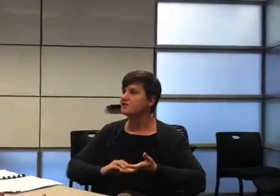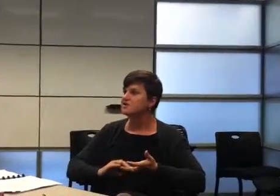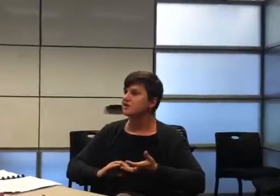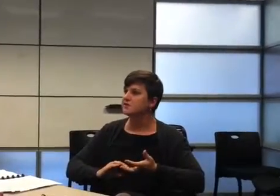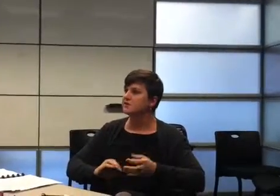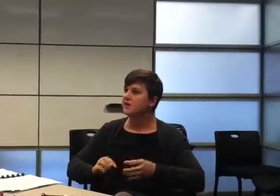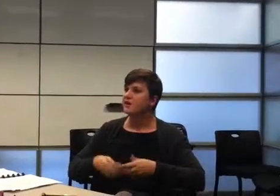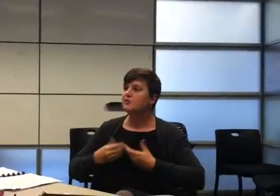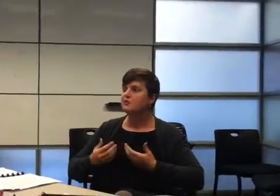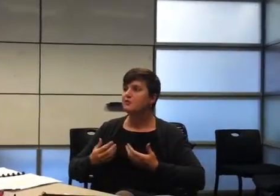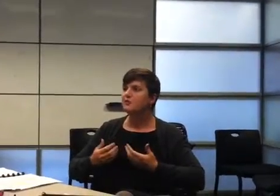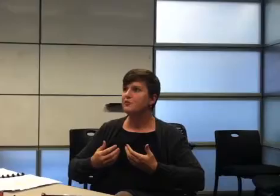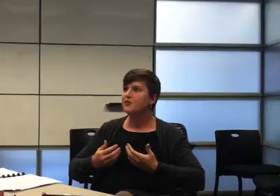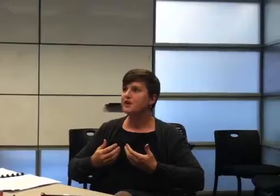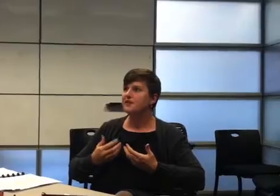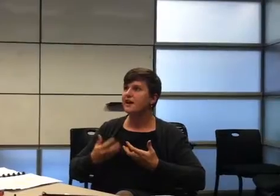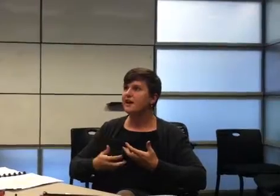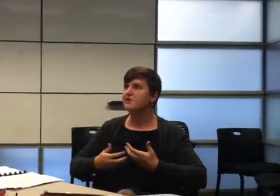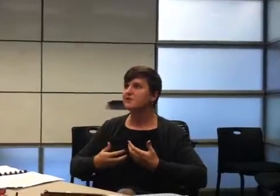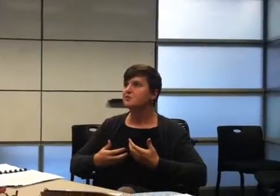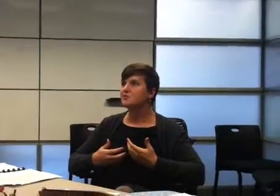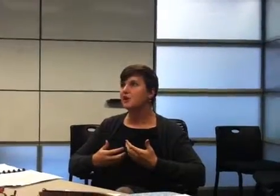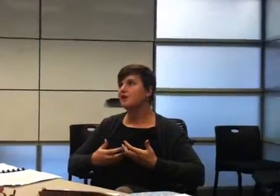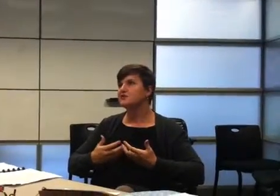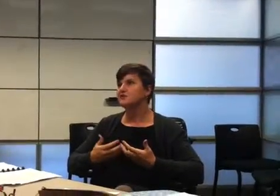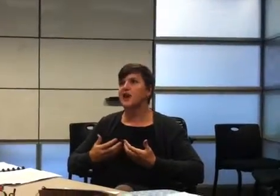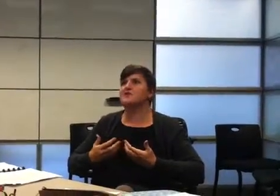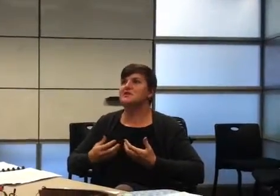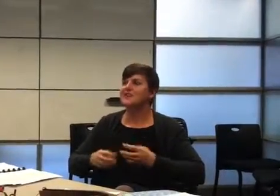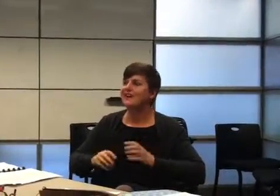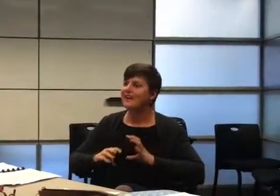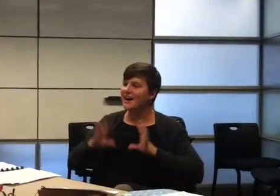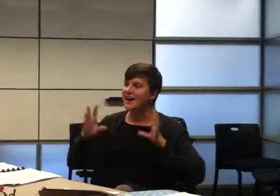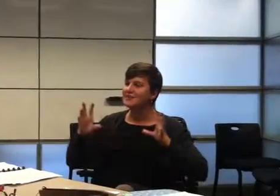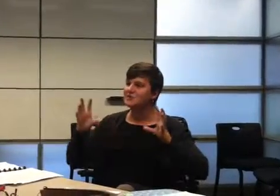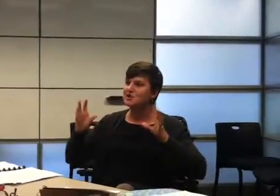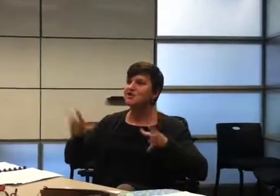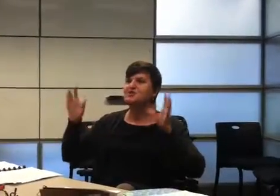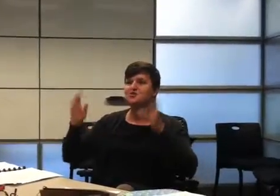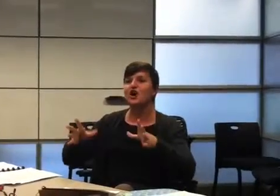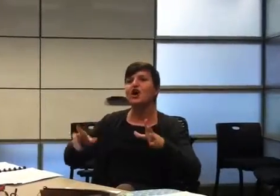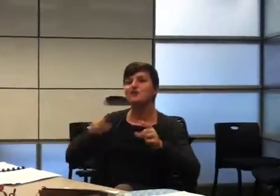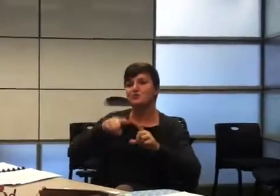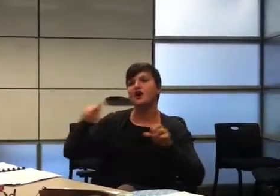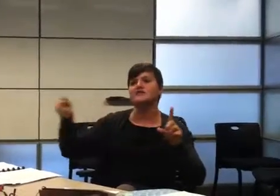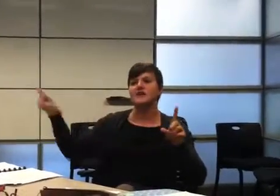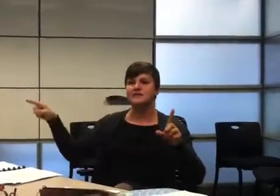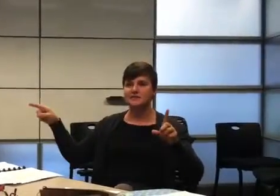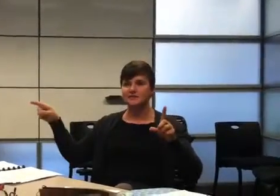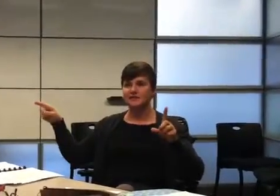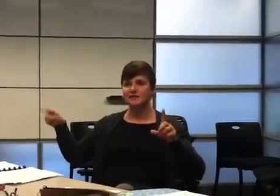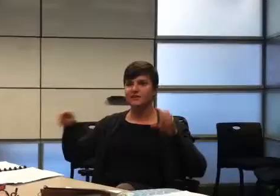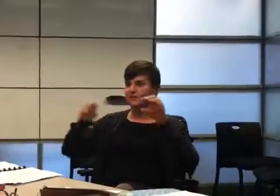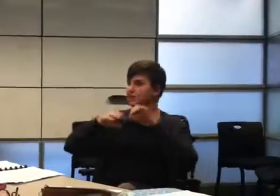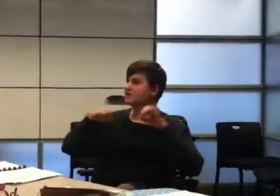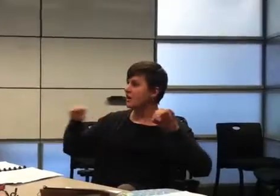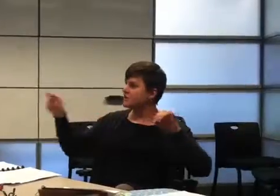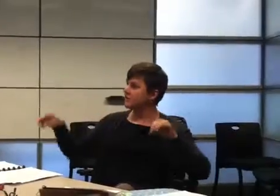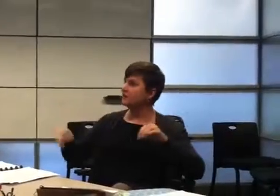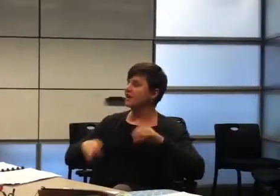challenging. And I had them, on the fly one day, I had them try to draw the process that Freud talks about, like